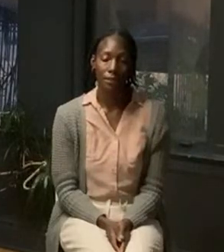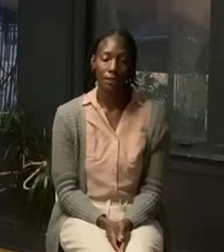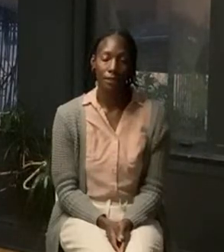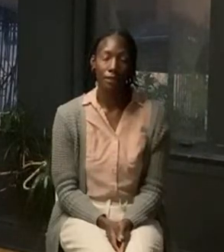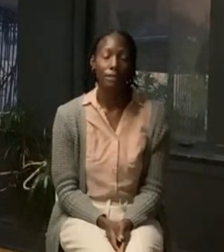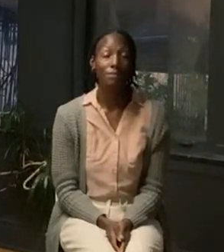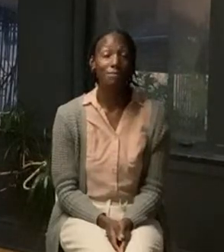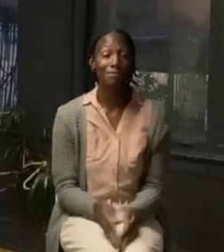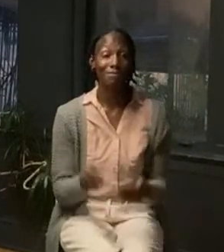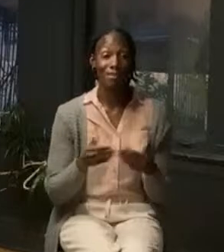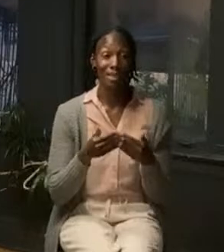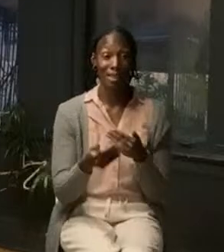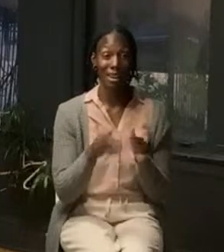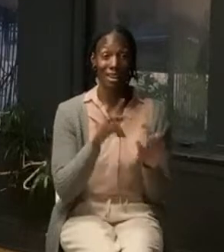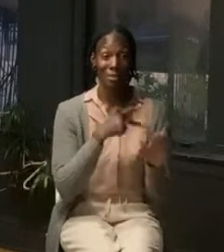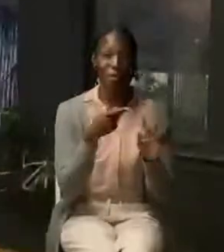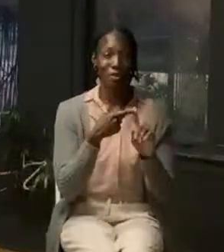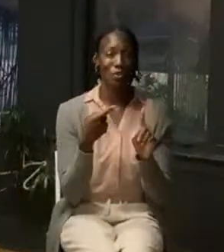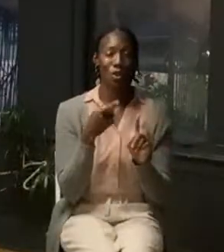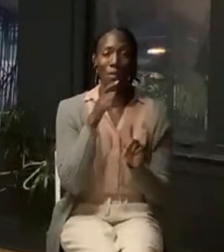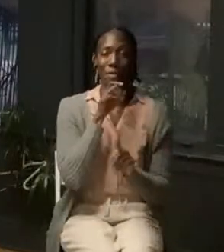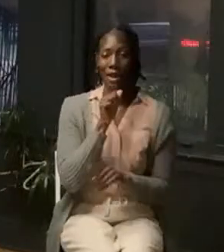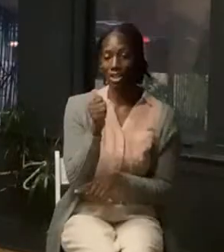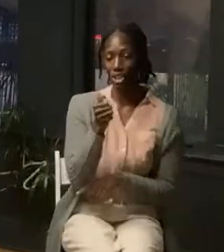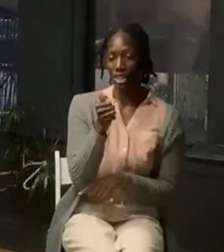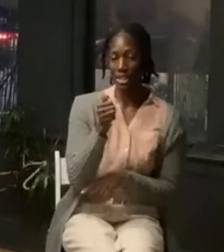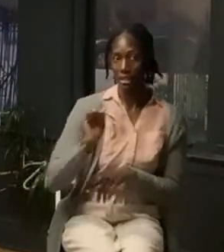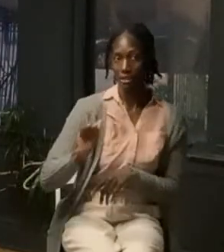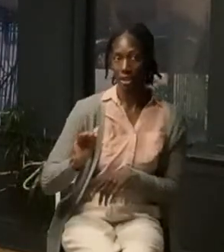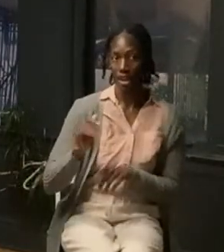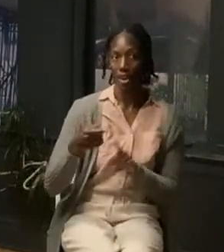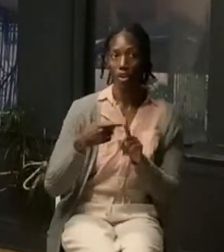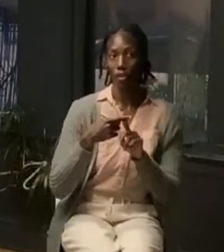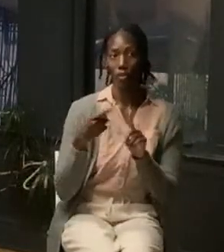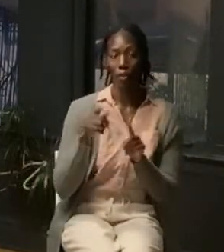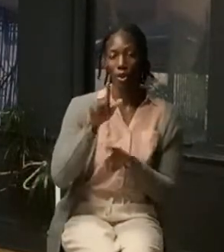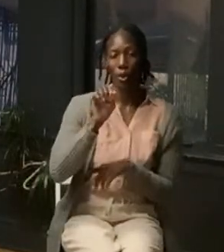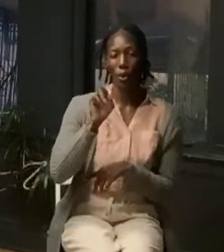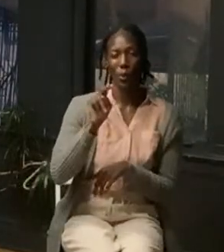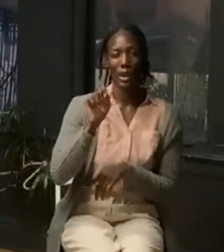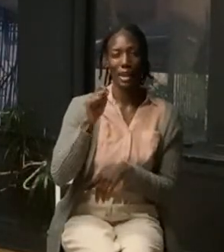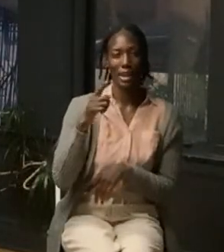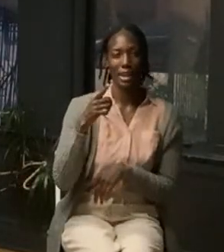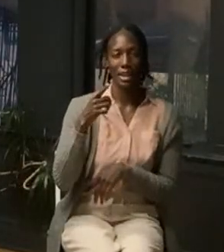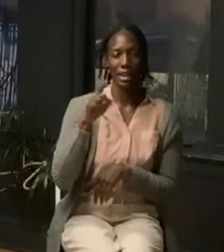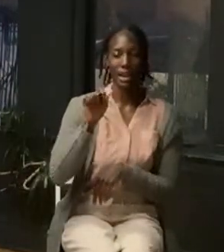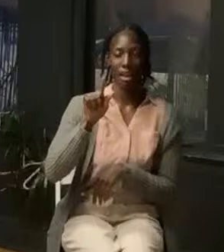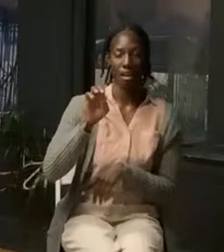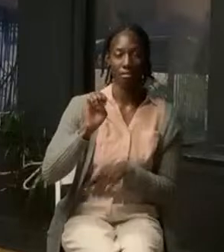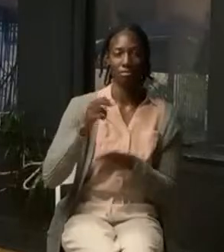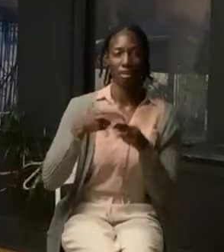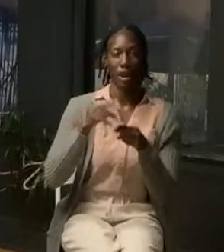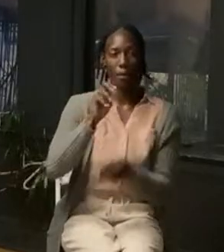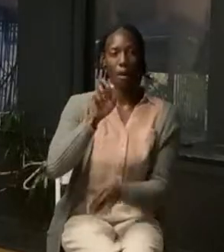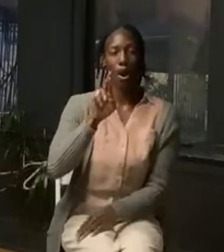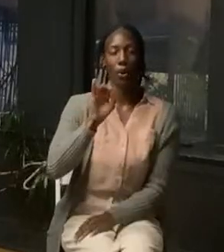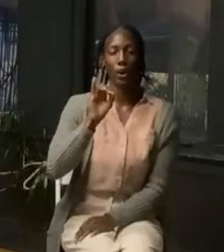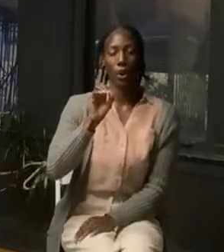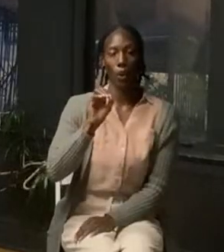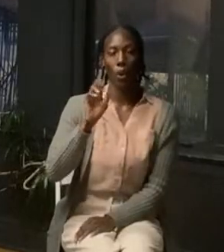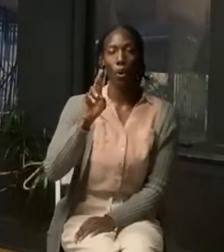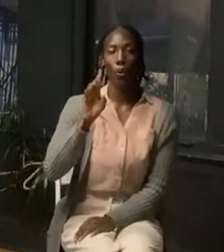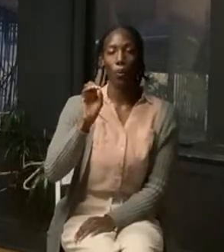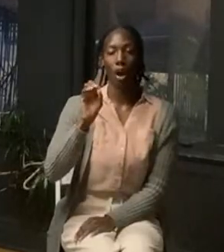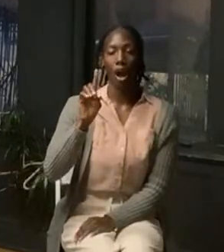This is from a 10-year-old from Avondale, Logandale, Mario Rodriguez. Sparkles in the